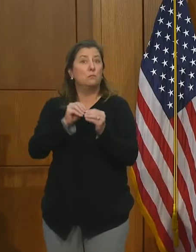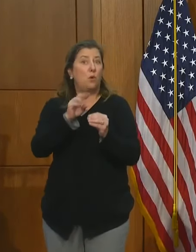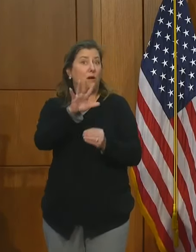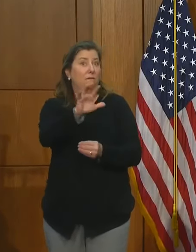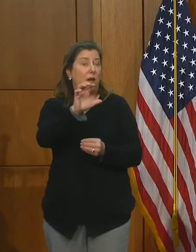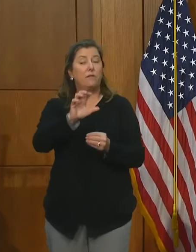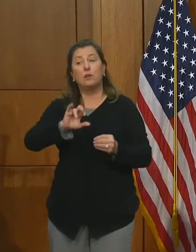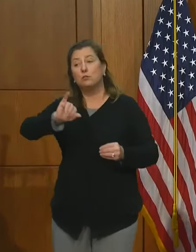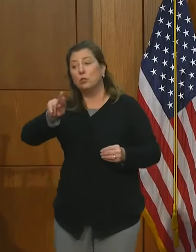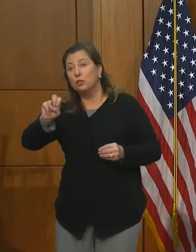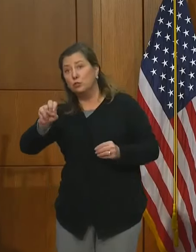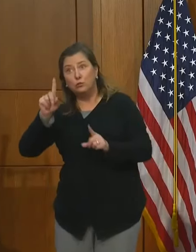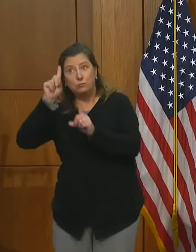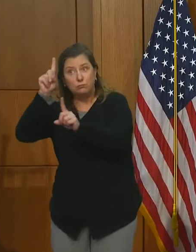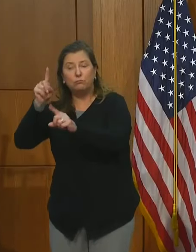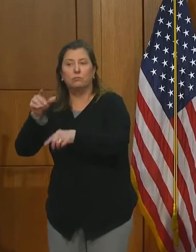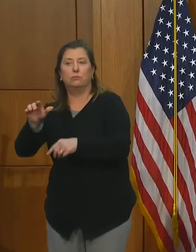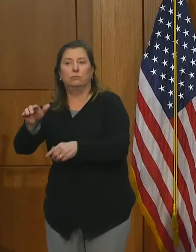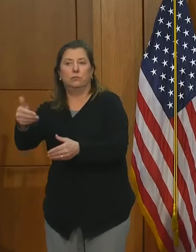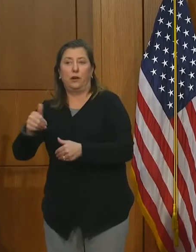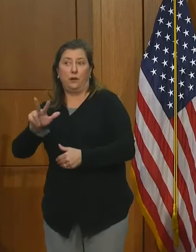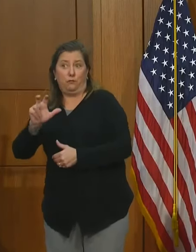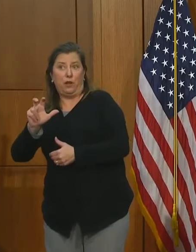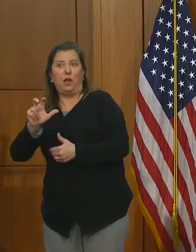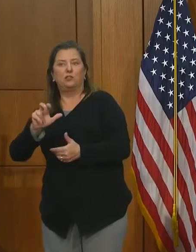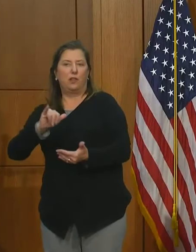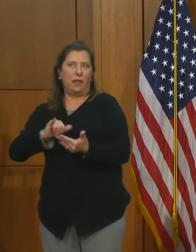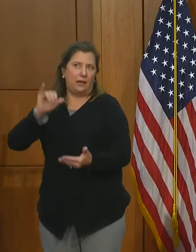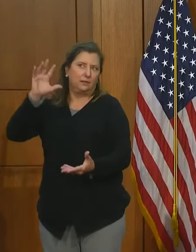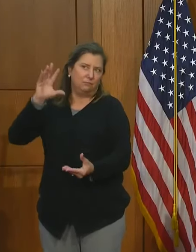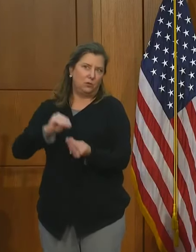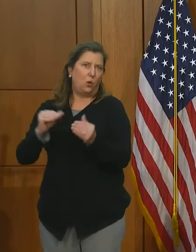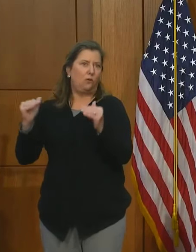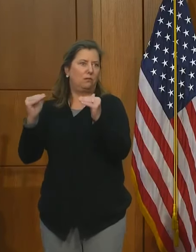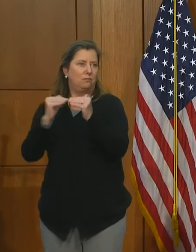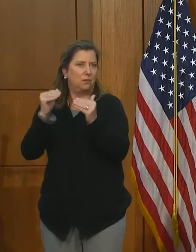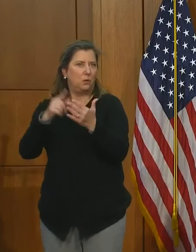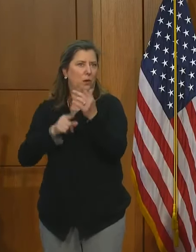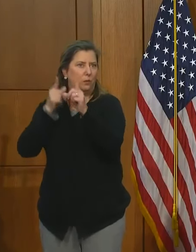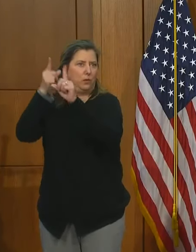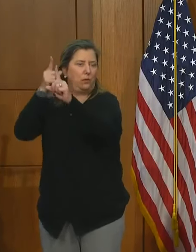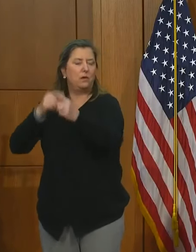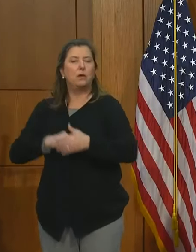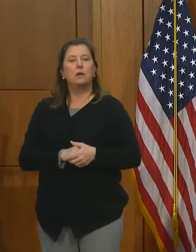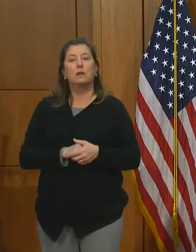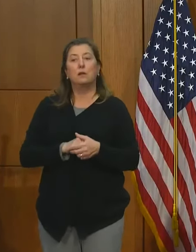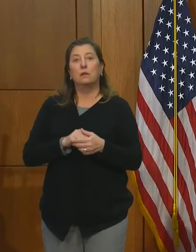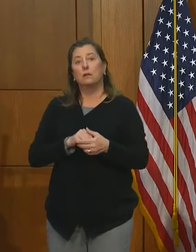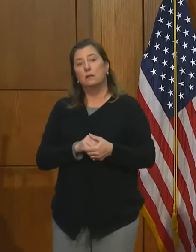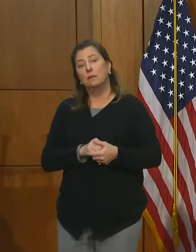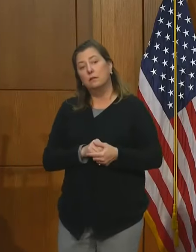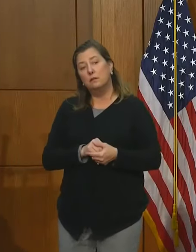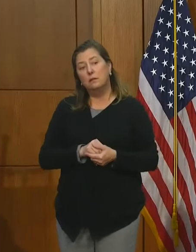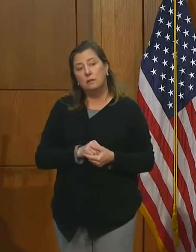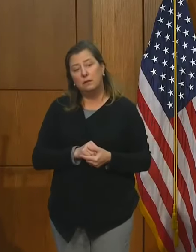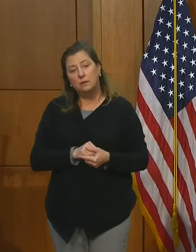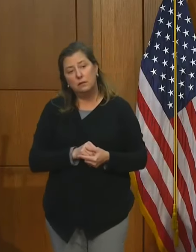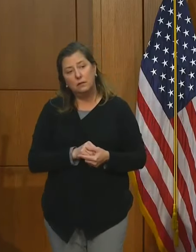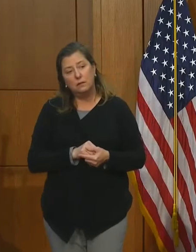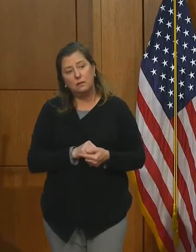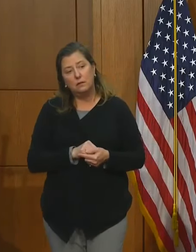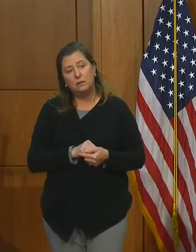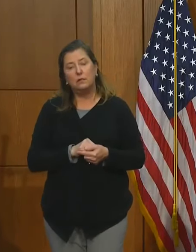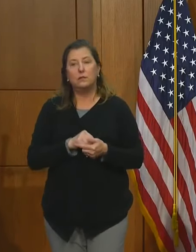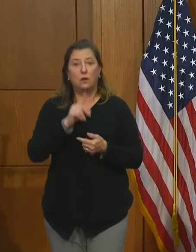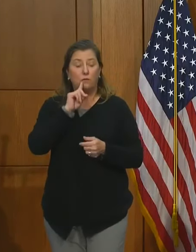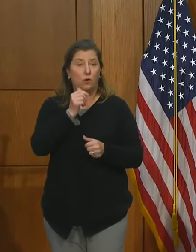an additional 300 to get to 800 new to get us to where we need to be in that 15 to somewhat more than 15